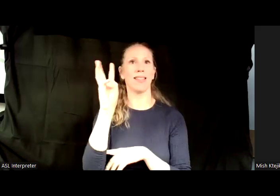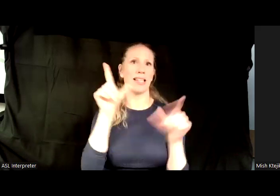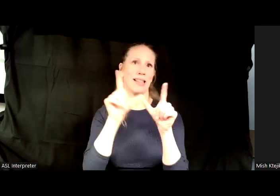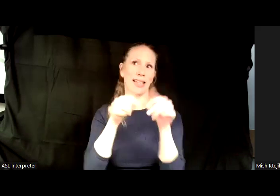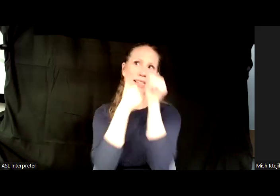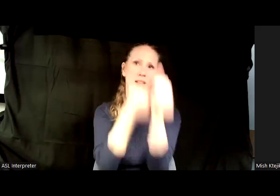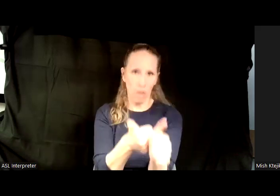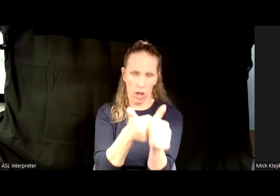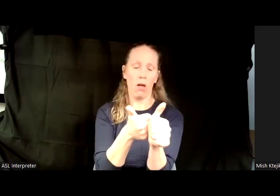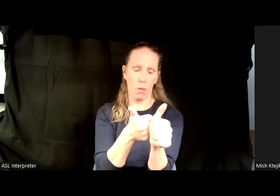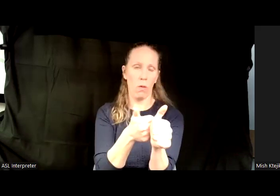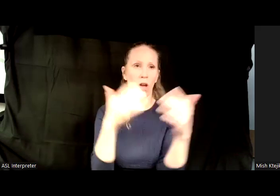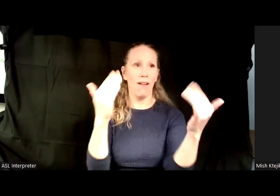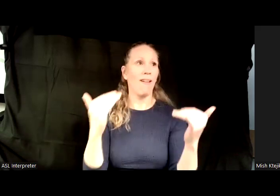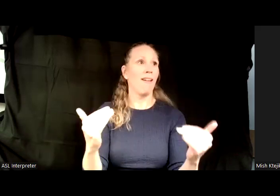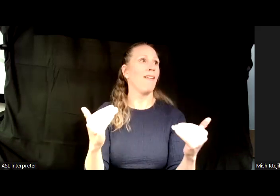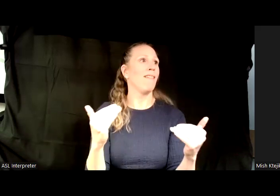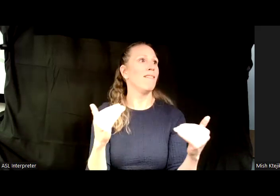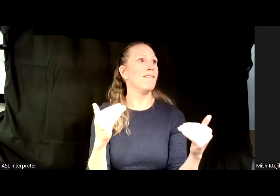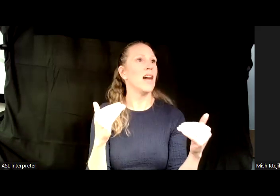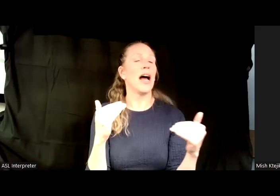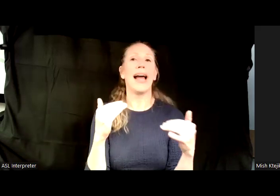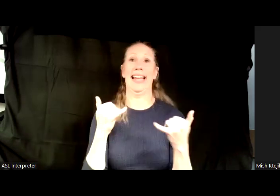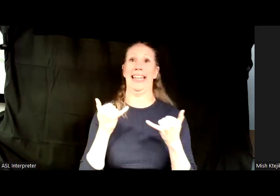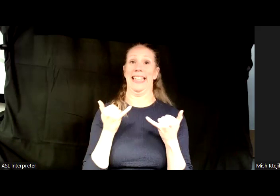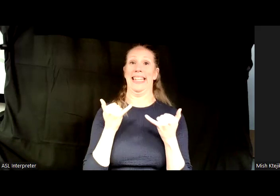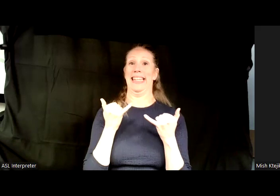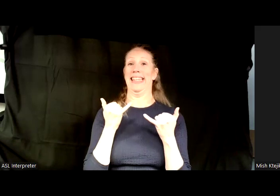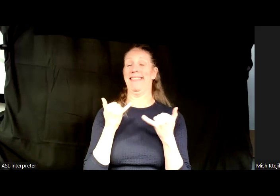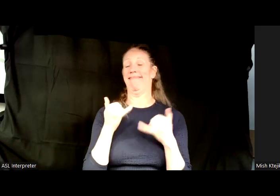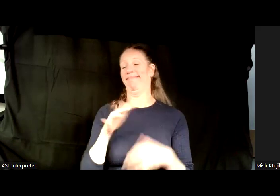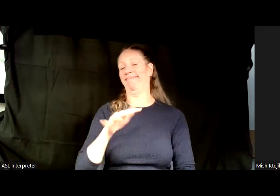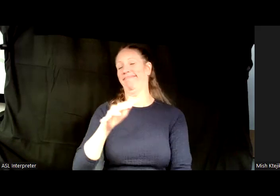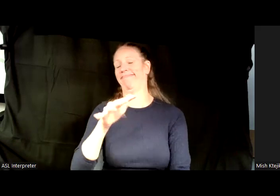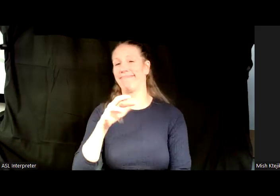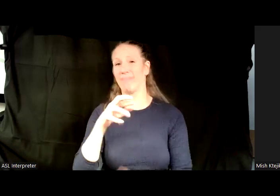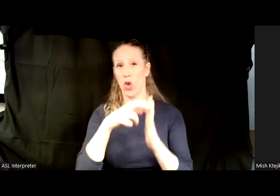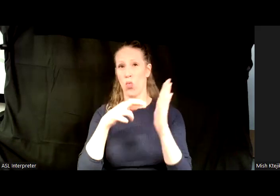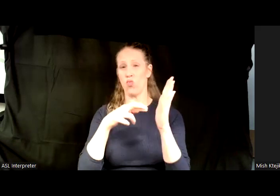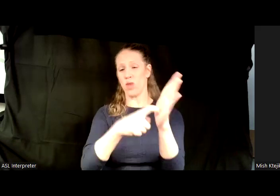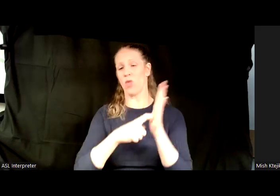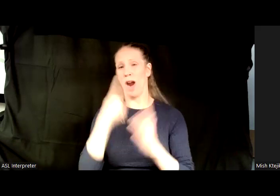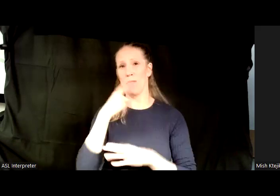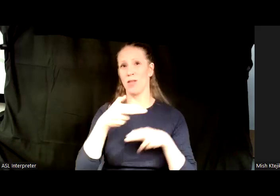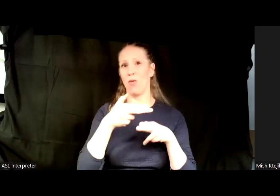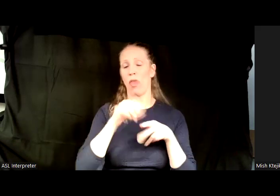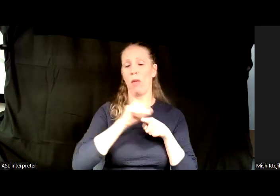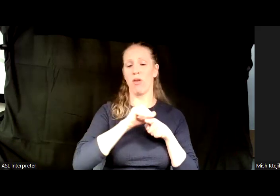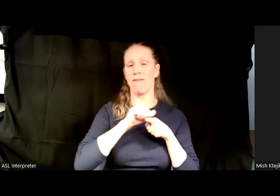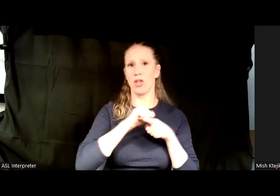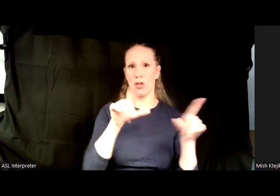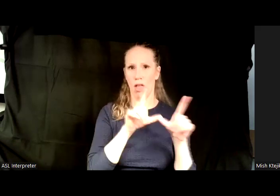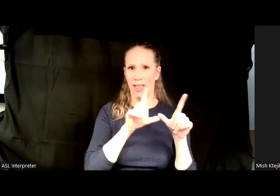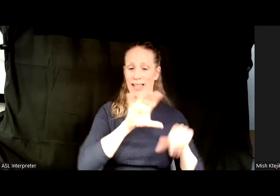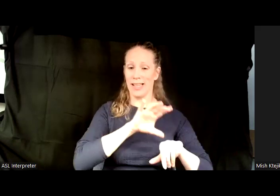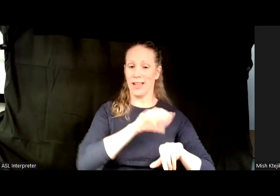compliance. And they loosely got the requirements for provisional license, but they